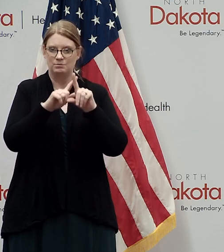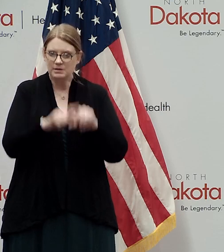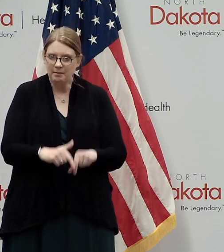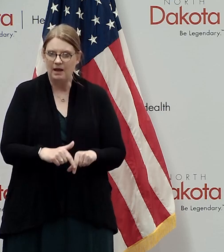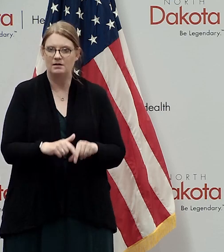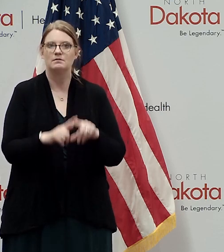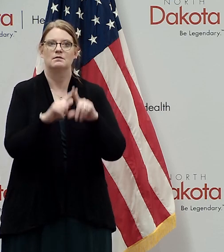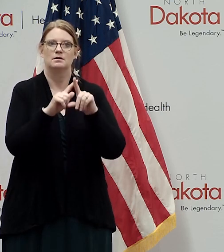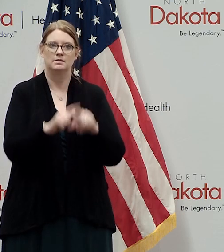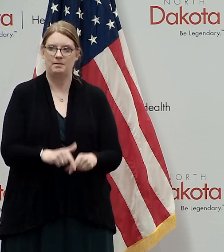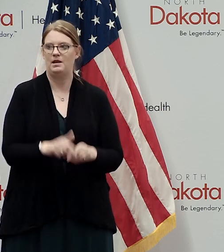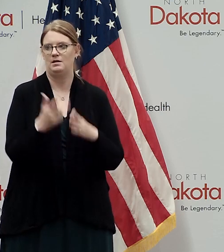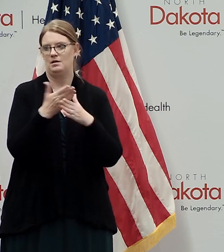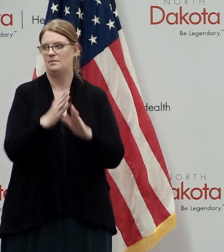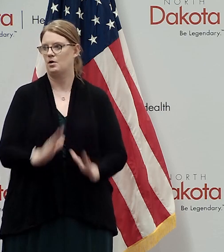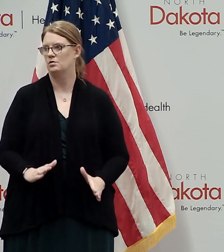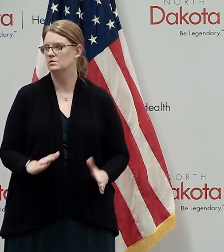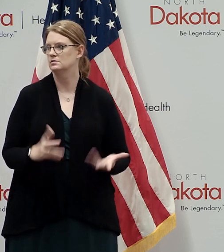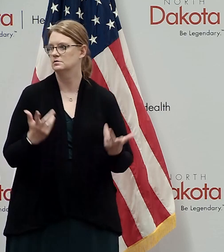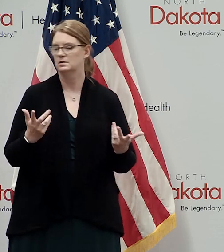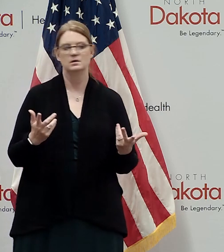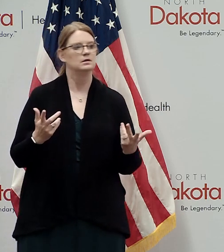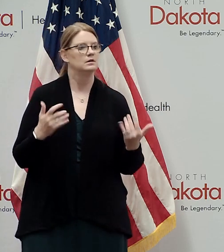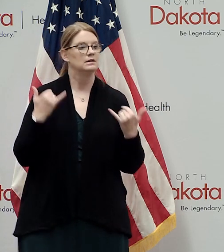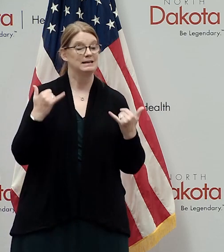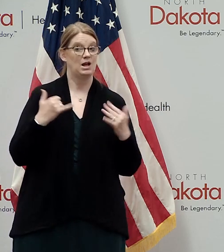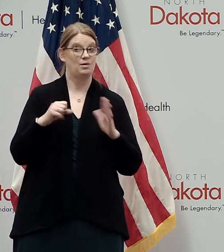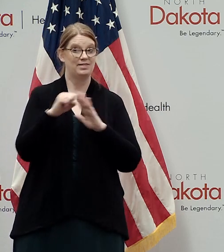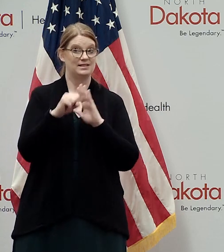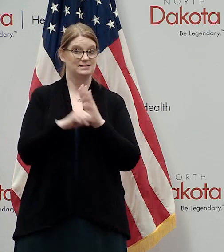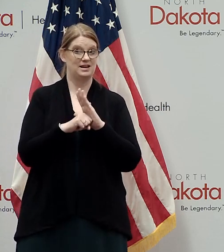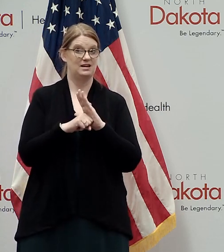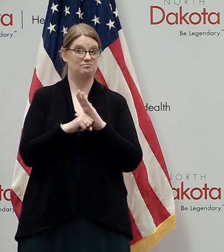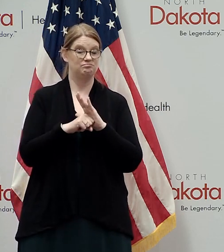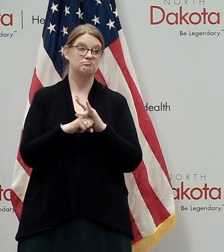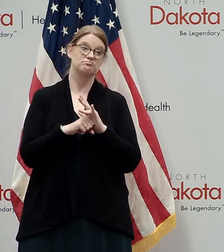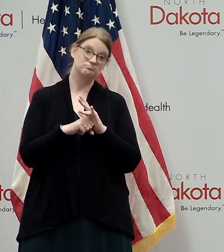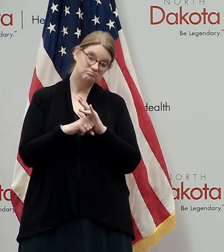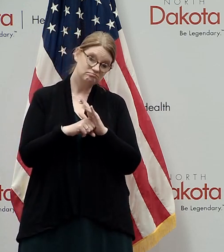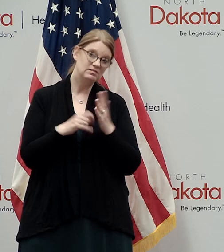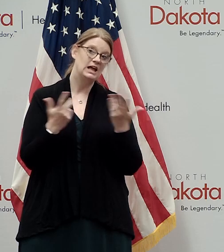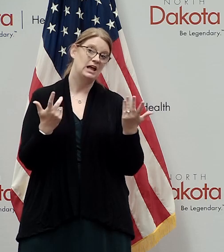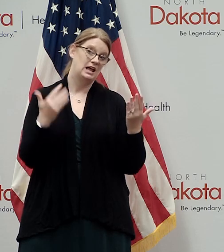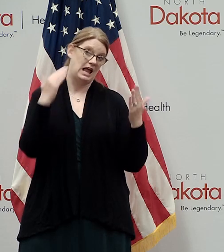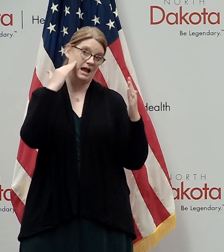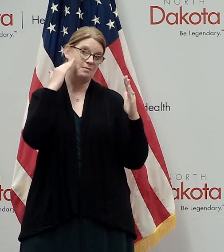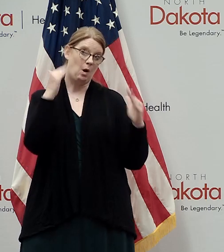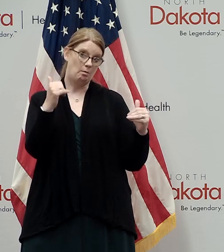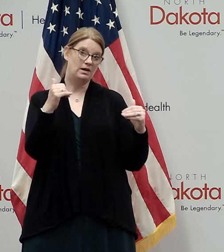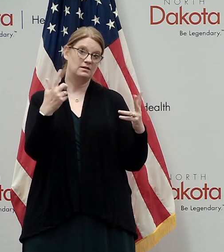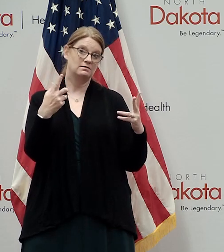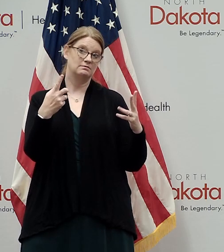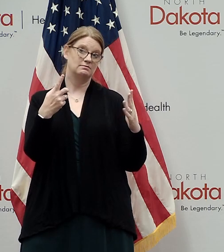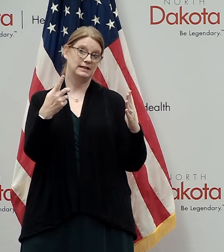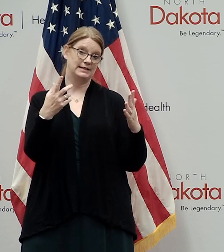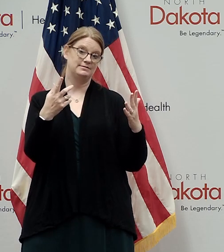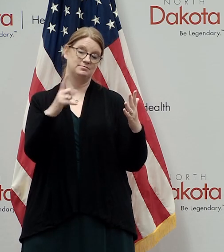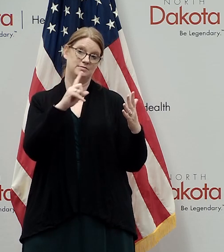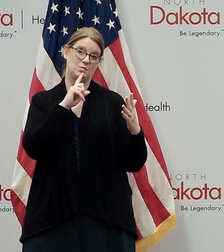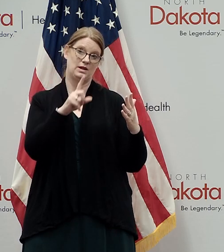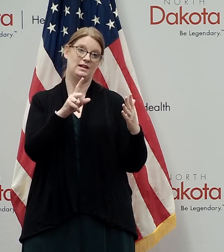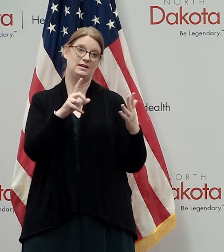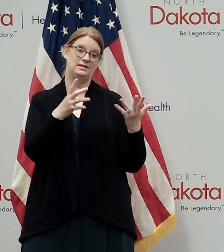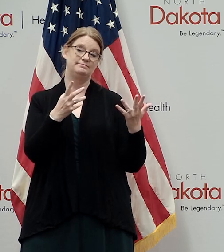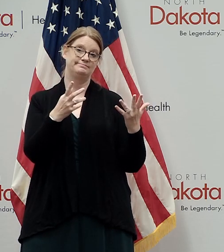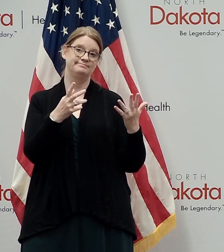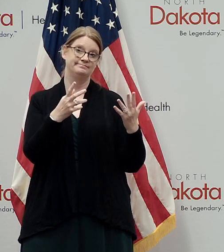heavily on our partners. And I think as we do that at the state, I hope that sets the tone. I'm hopeful and optimistic that it sets the